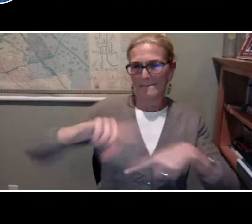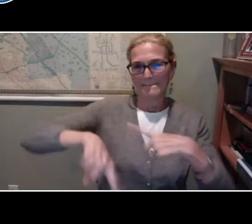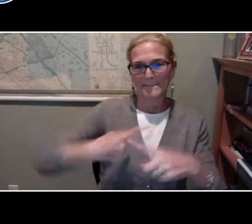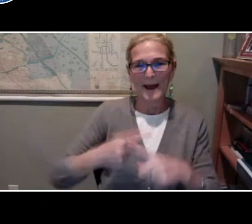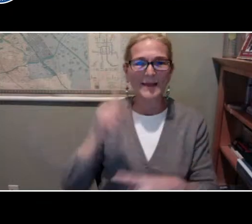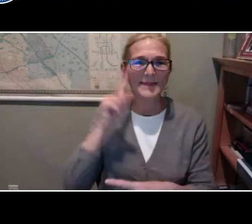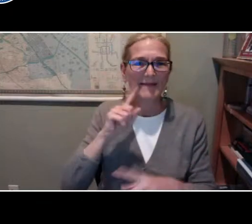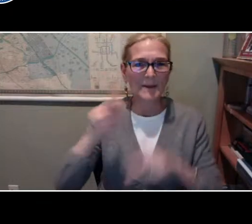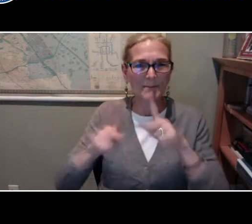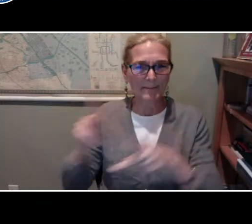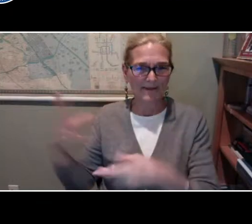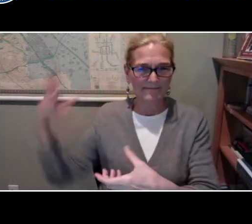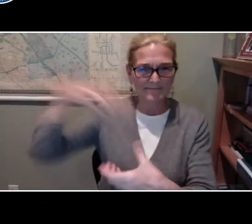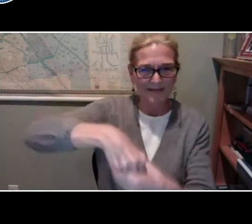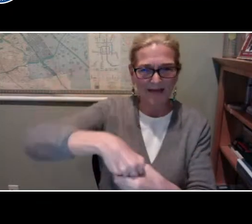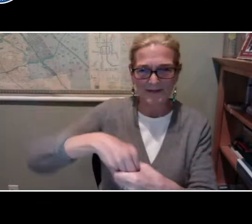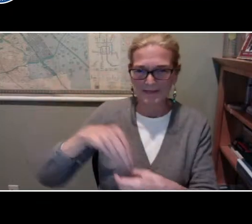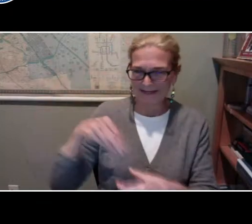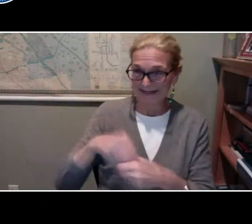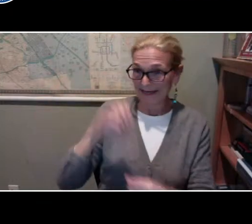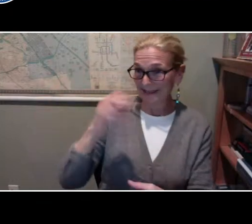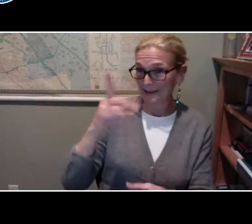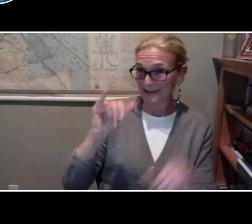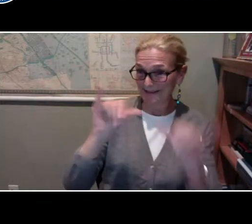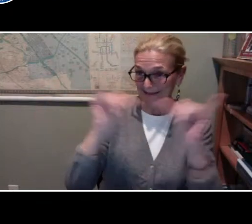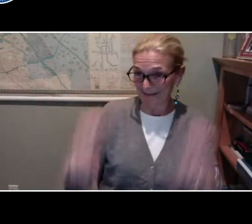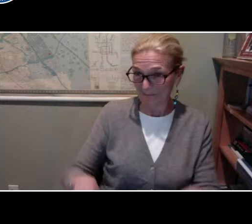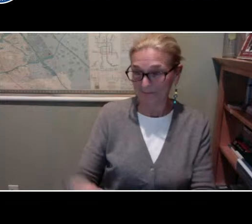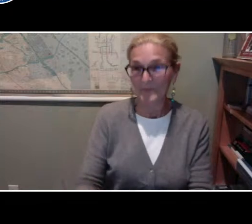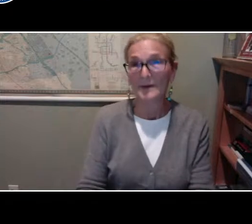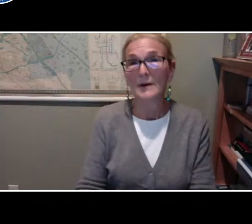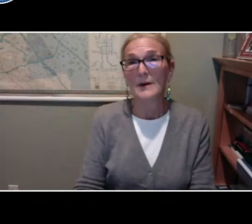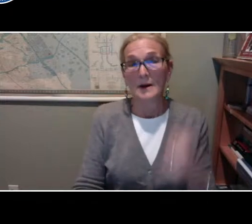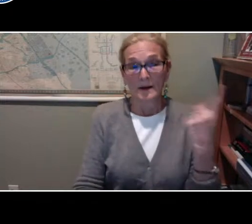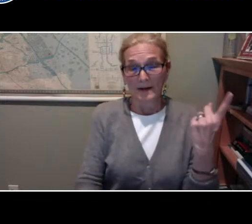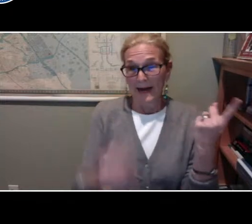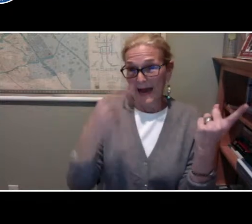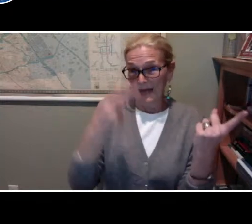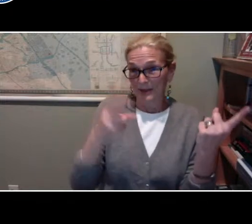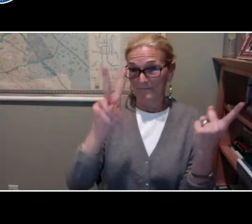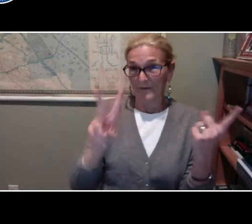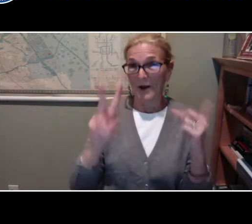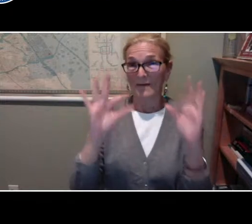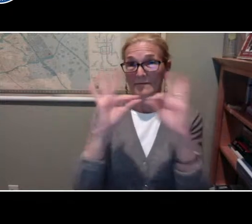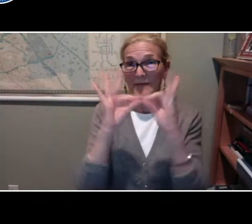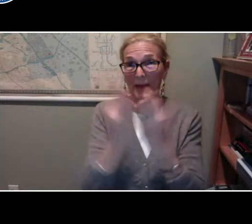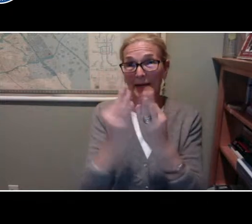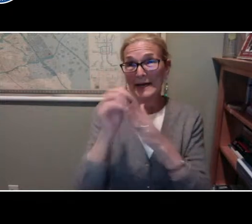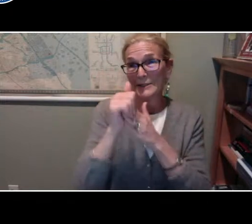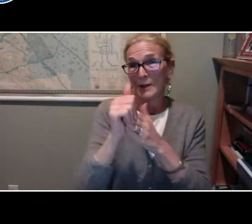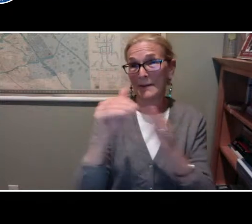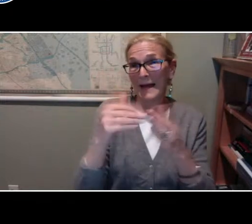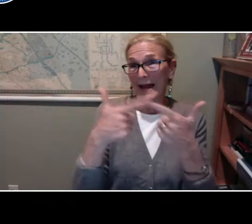So what do the implementers and the organizations that are part of the Yeti system think about?